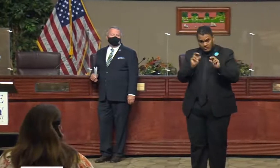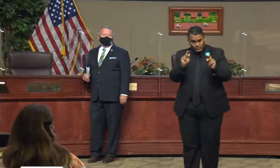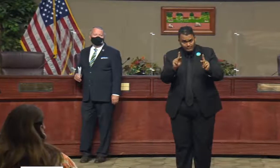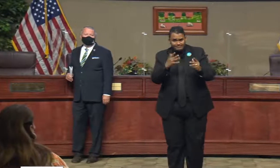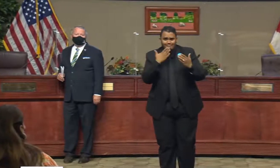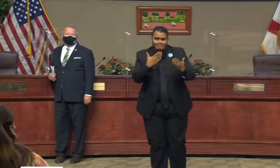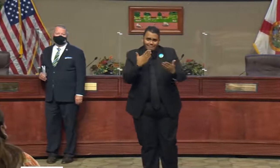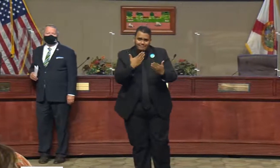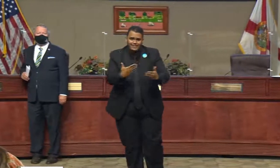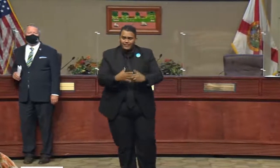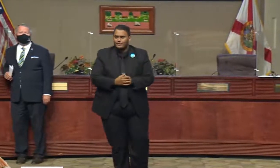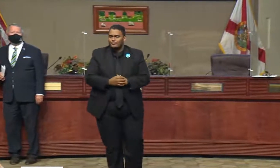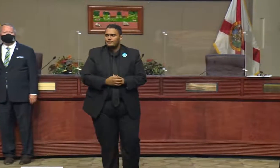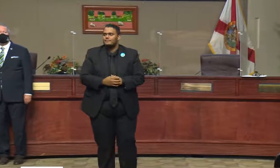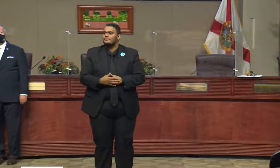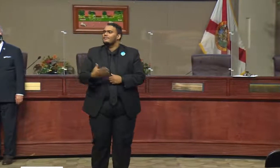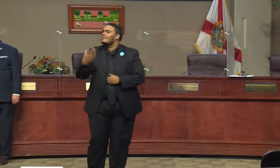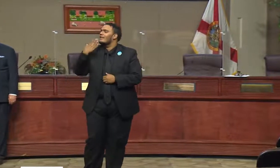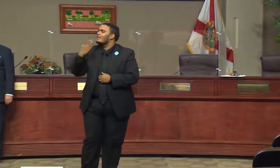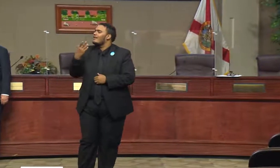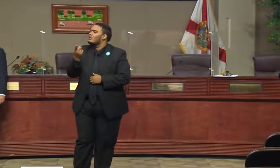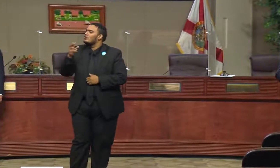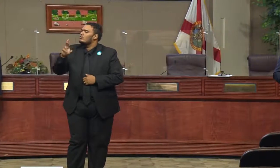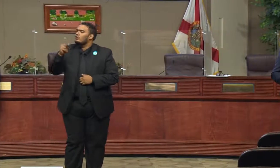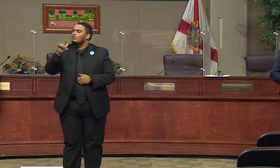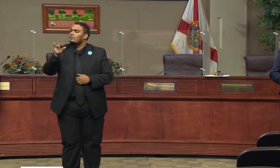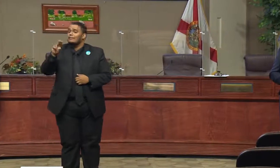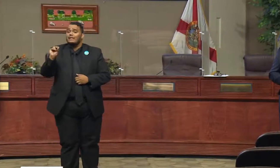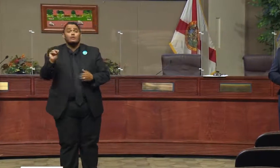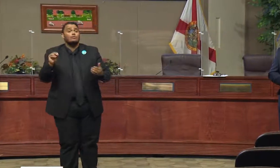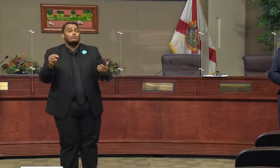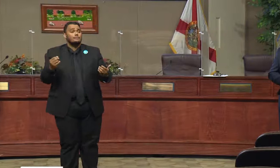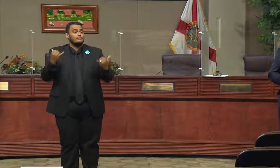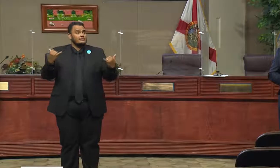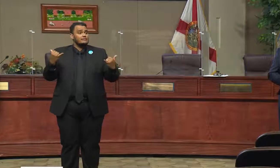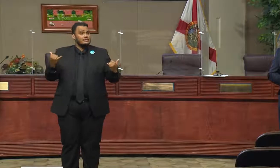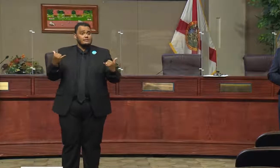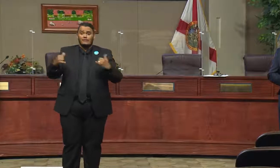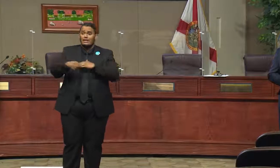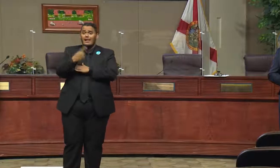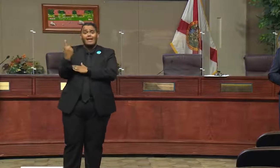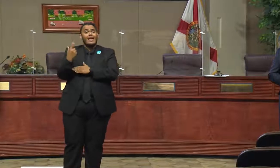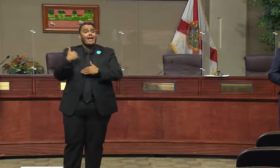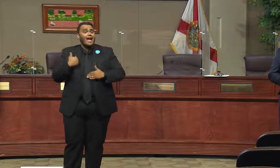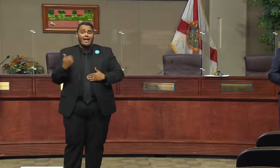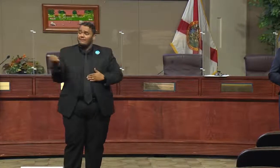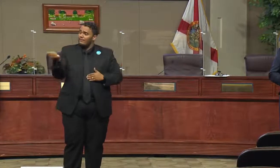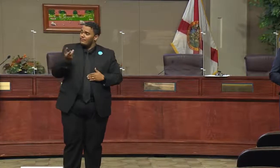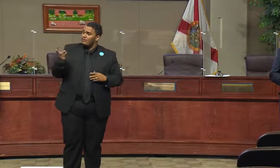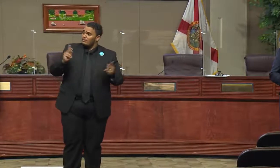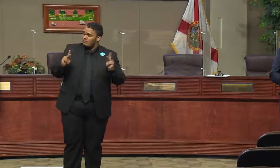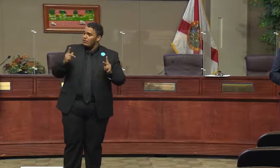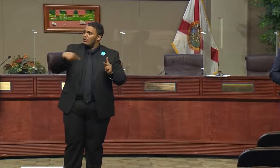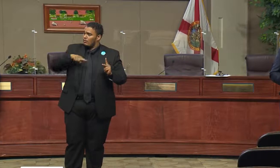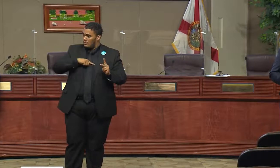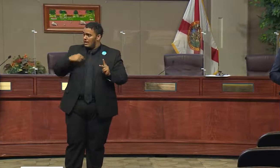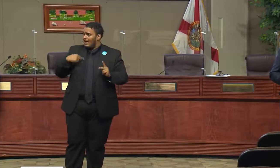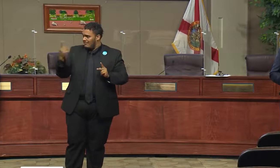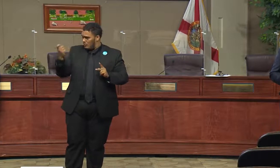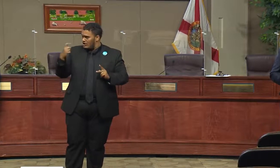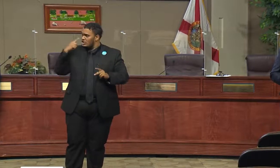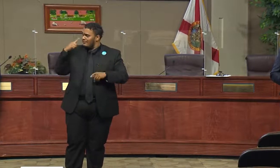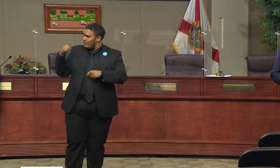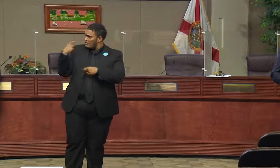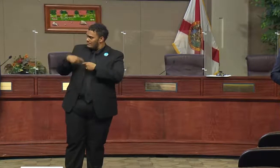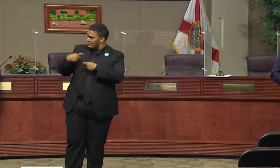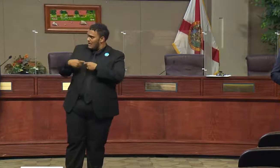All right, thank you, Dr. Pino. We have several people on deck today. If there are any questions for our Spanish-speaking media, we have Commissioner